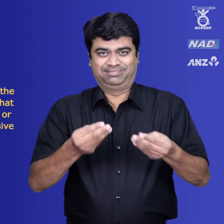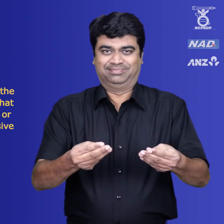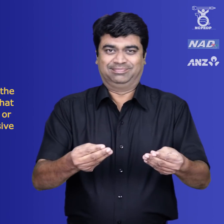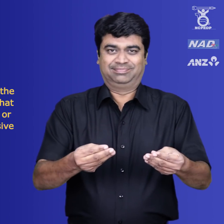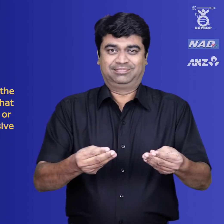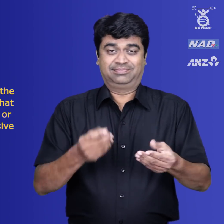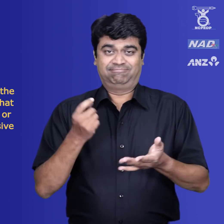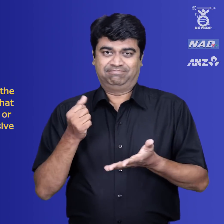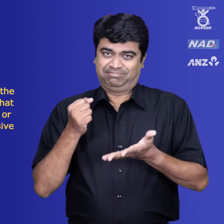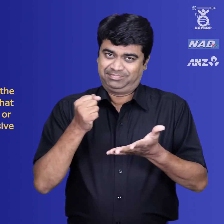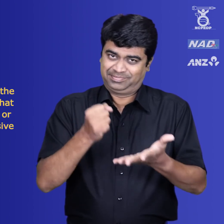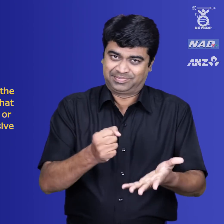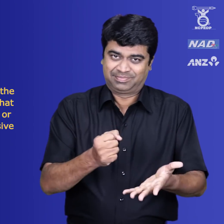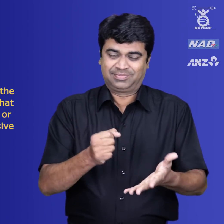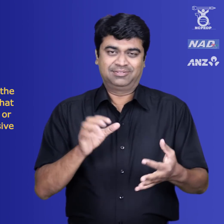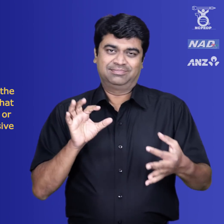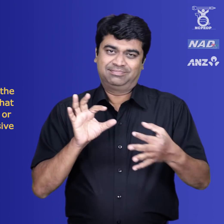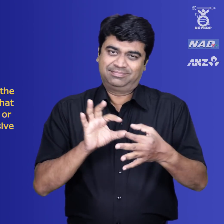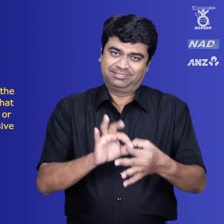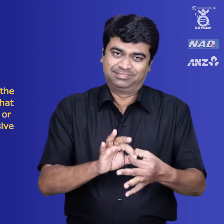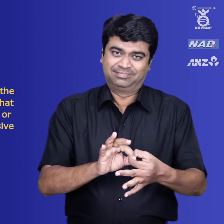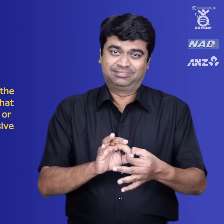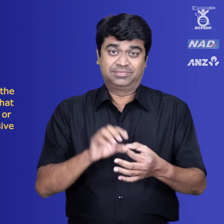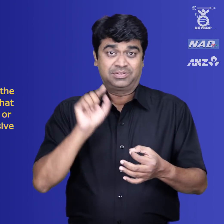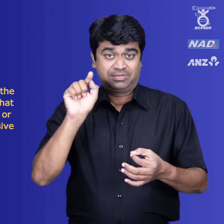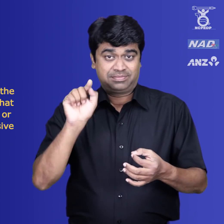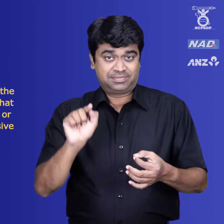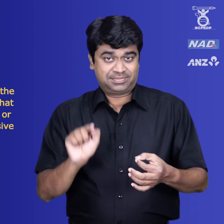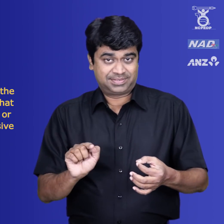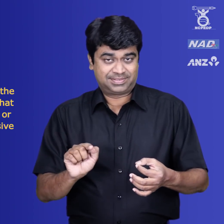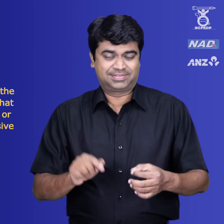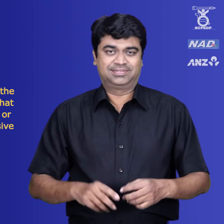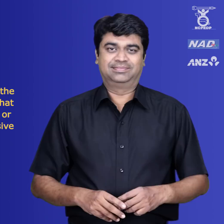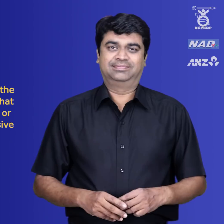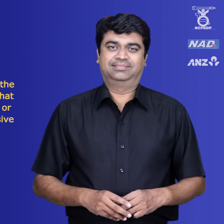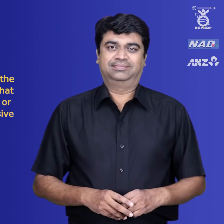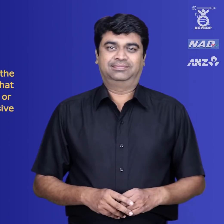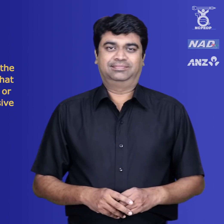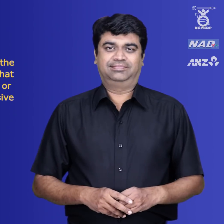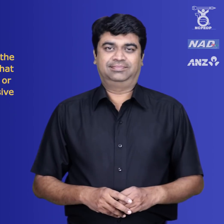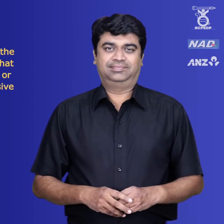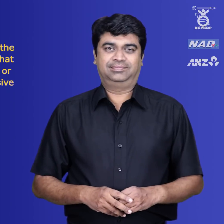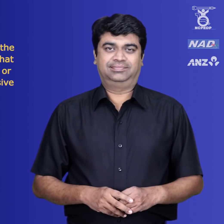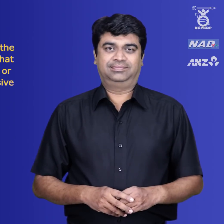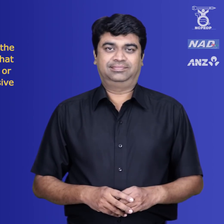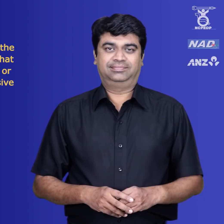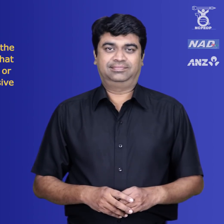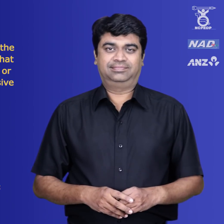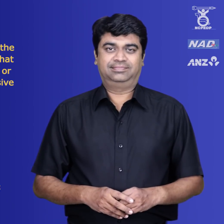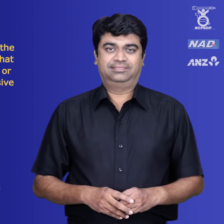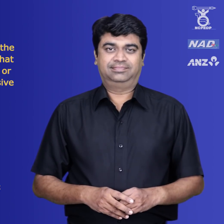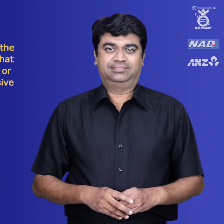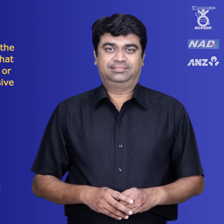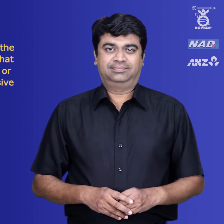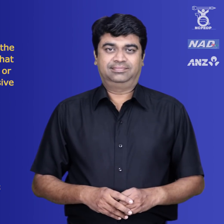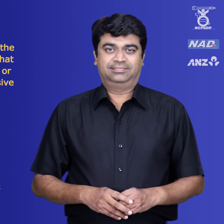institutions, funded or recognized by them, provide inclusive education to the children with